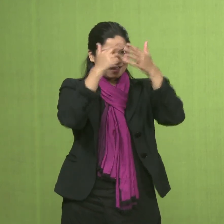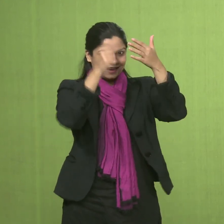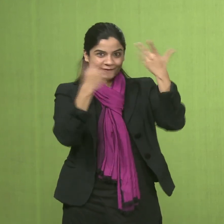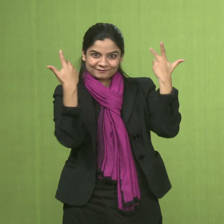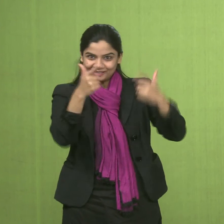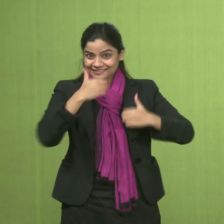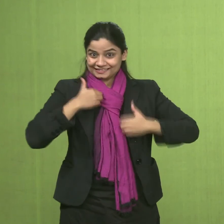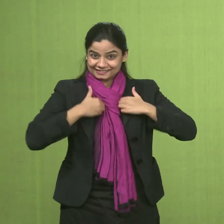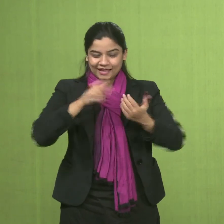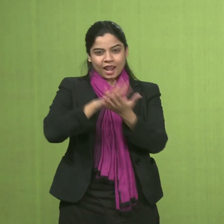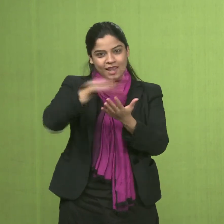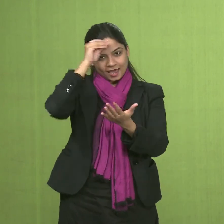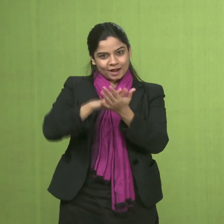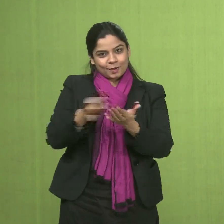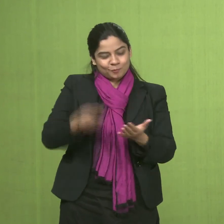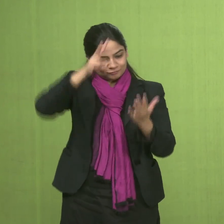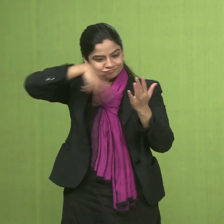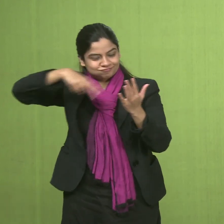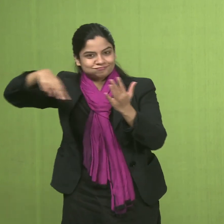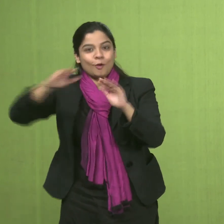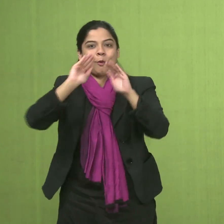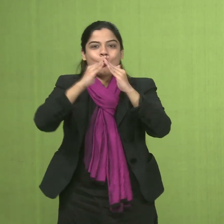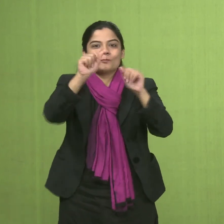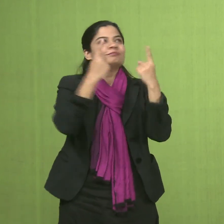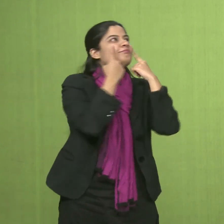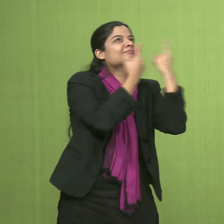Hope you enjoyed the question answer round. Keep learning,